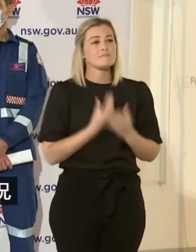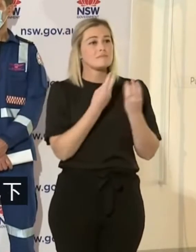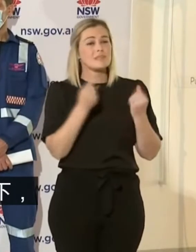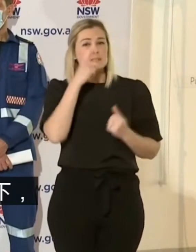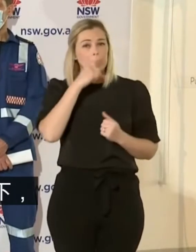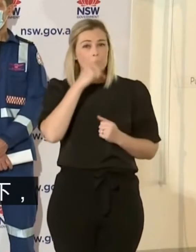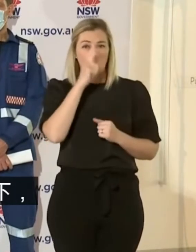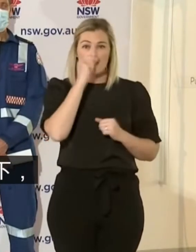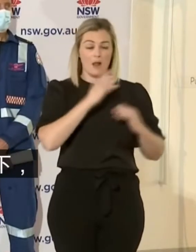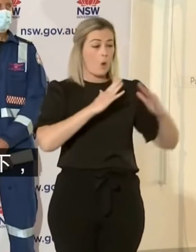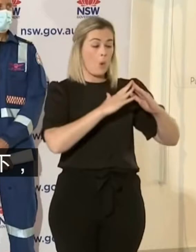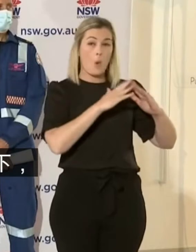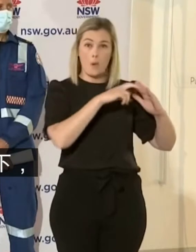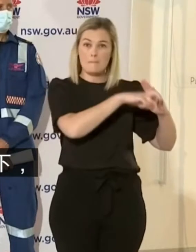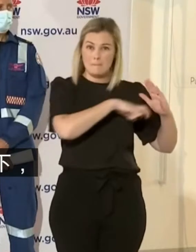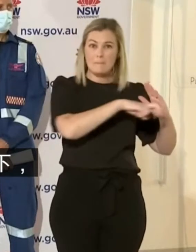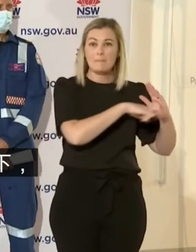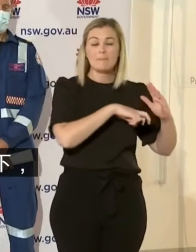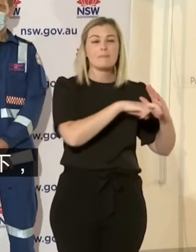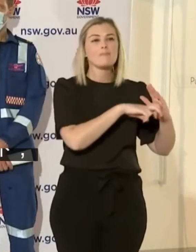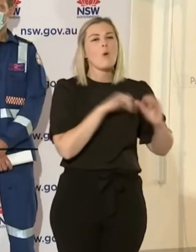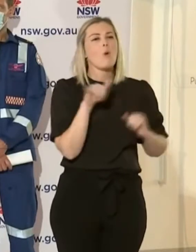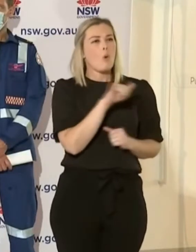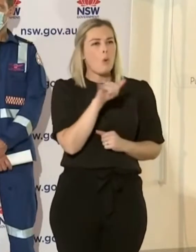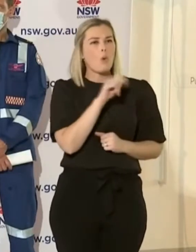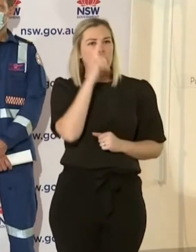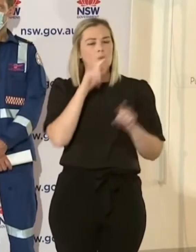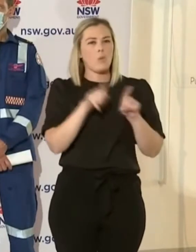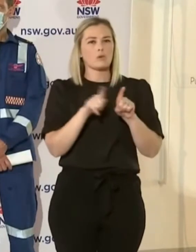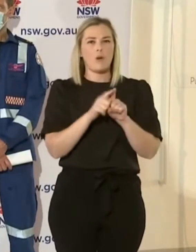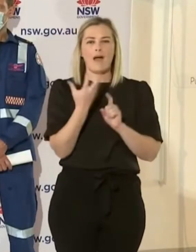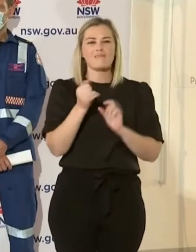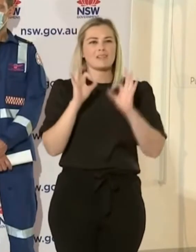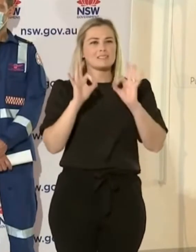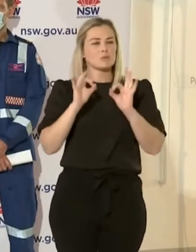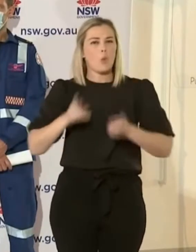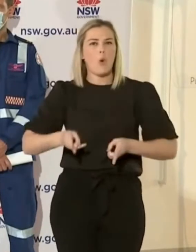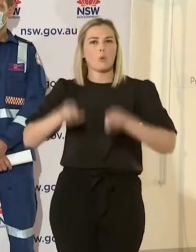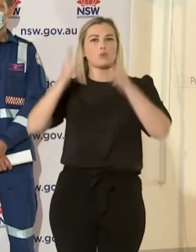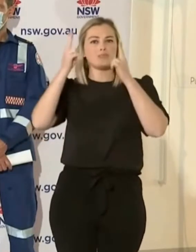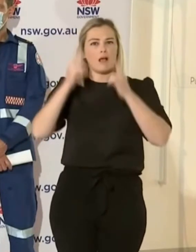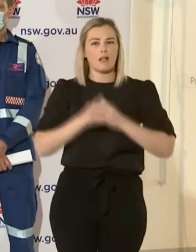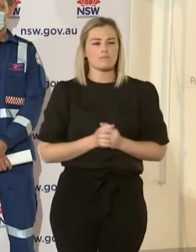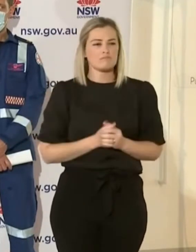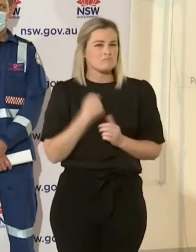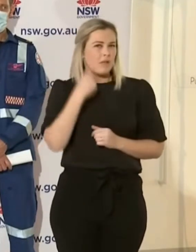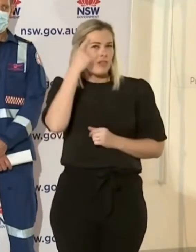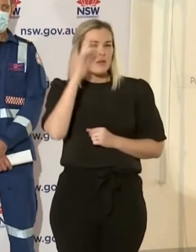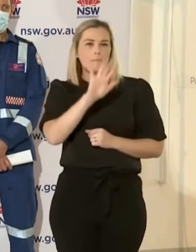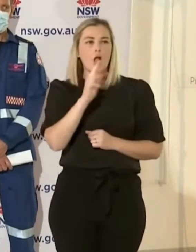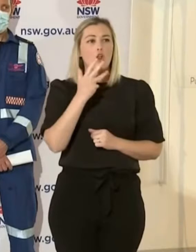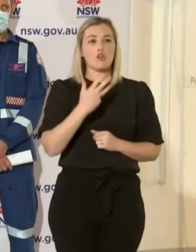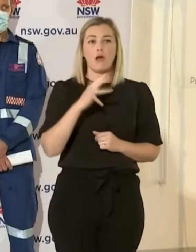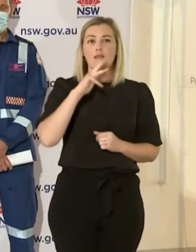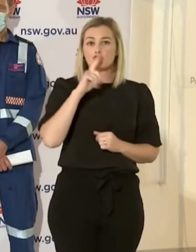or in some situations you can also go into one of our health hotels. I think we have nearly about 900 people at the moment